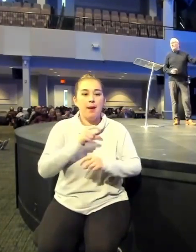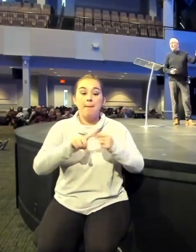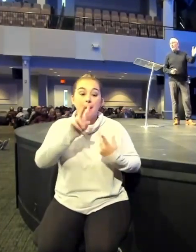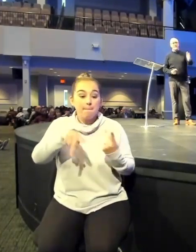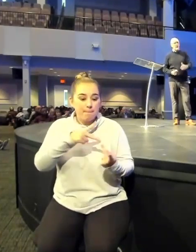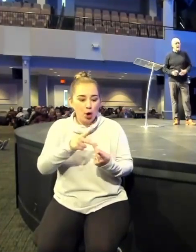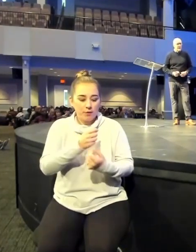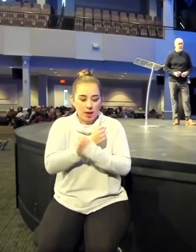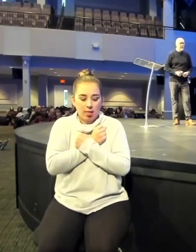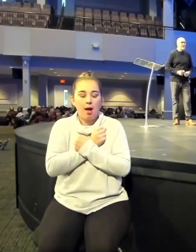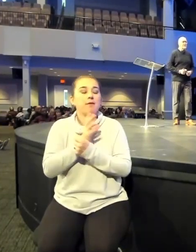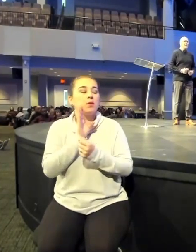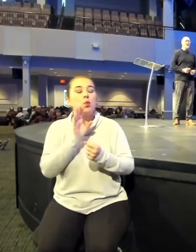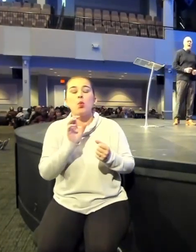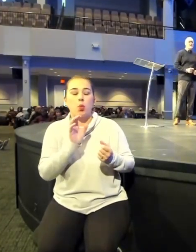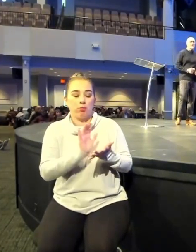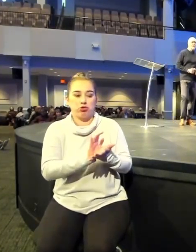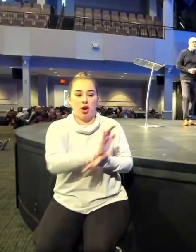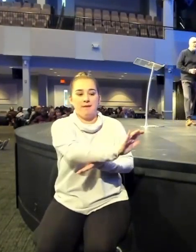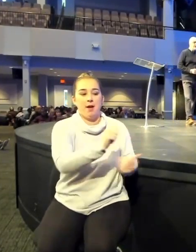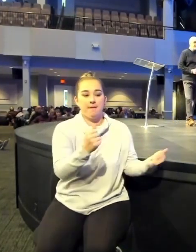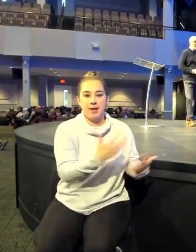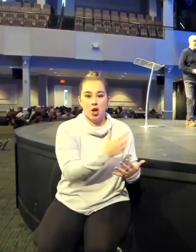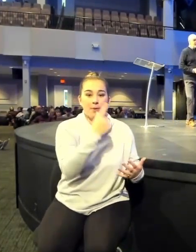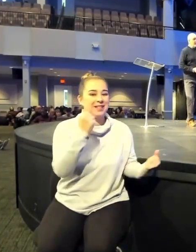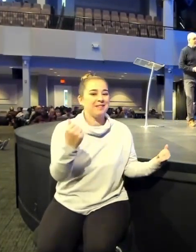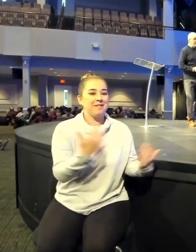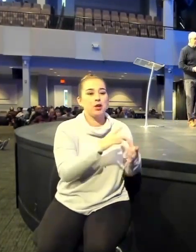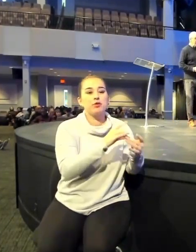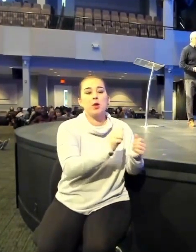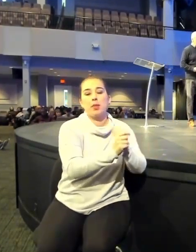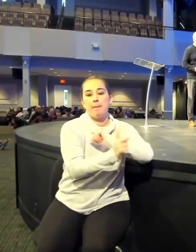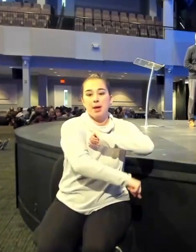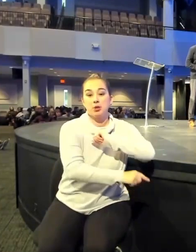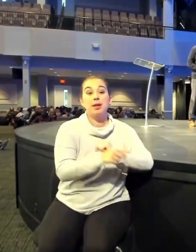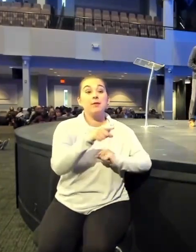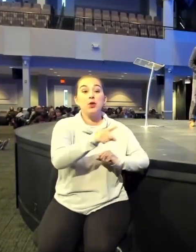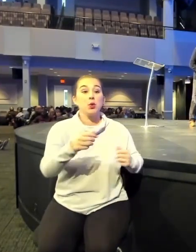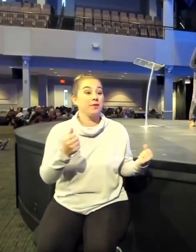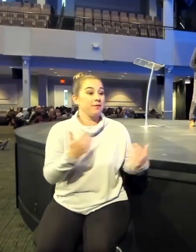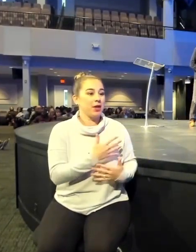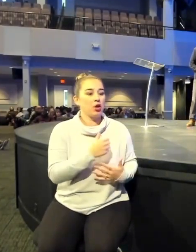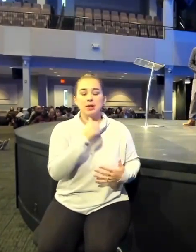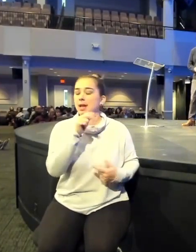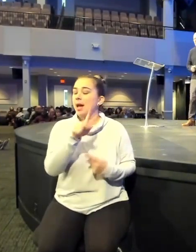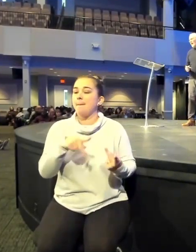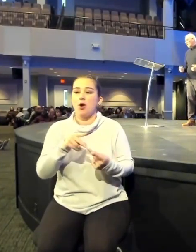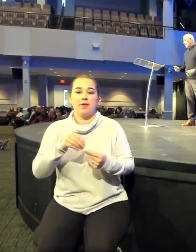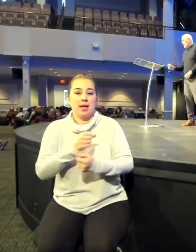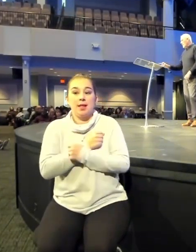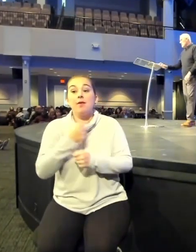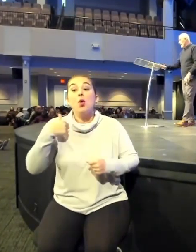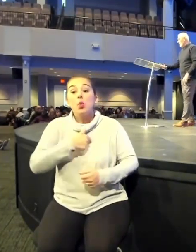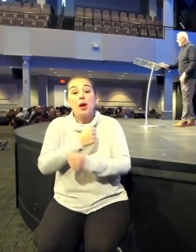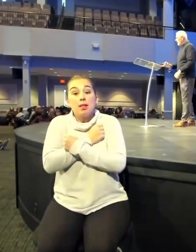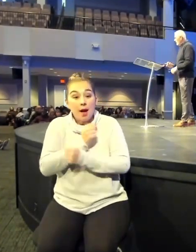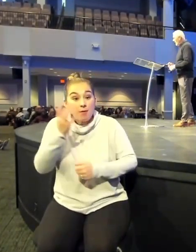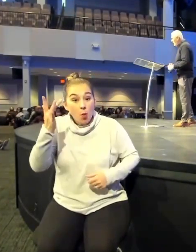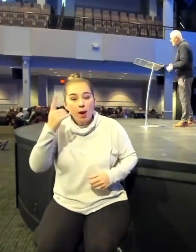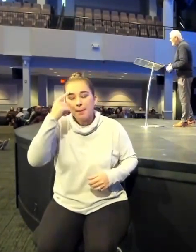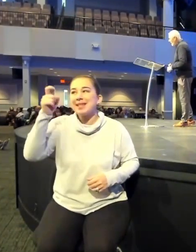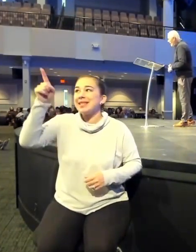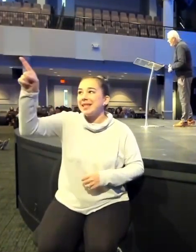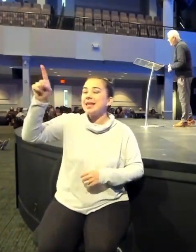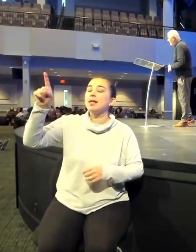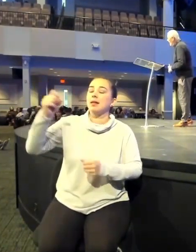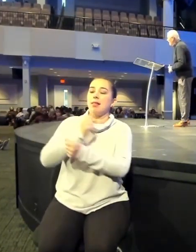love drives out fear because fear has to do with punishment. The one who fears is not made perfect in love. We love because he